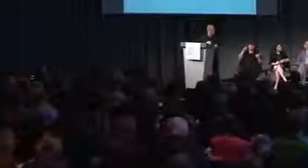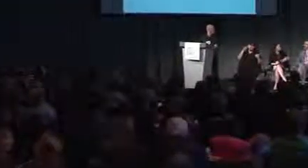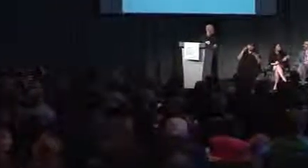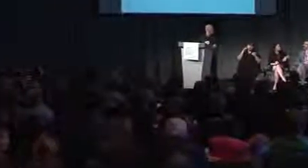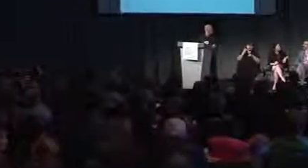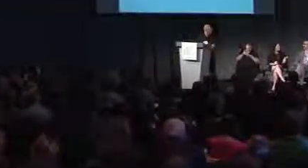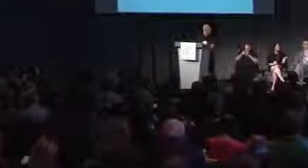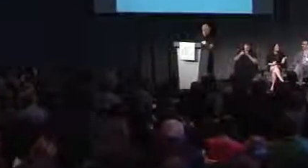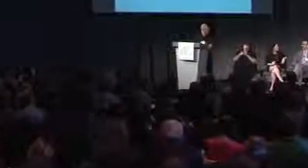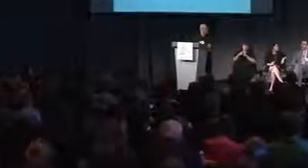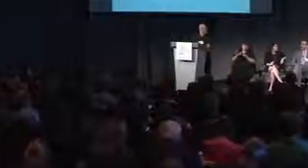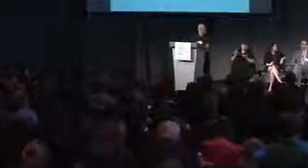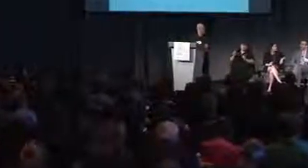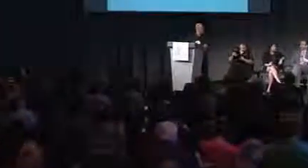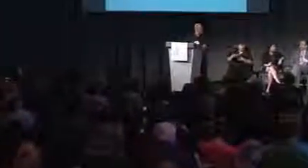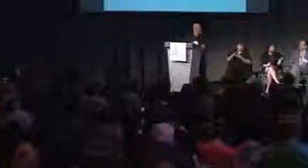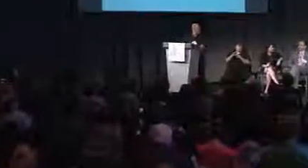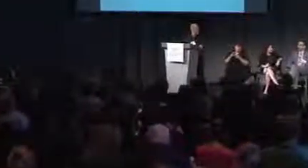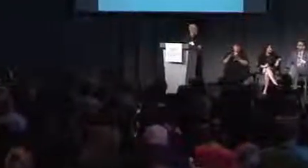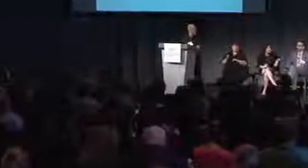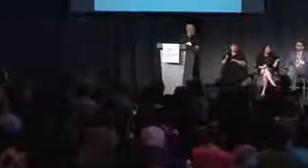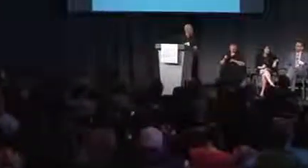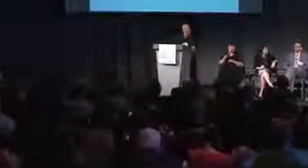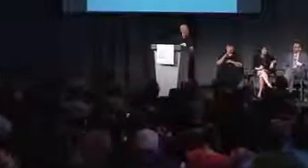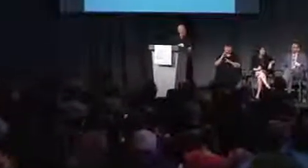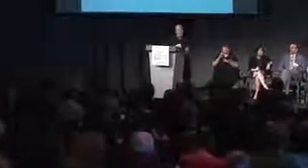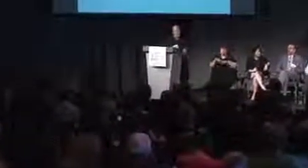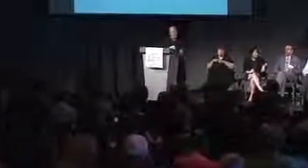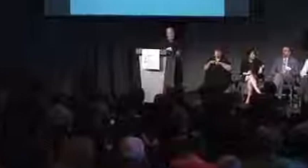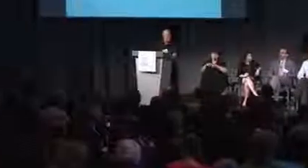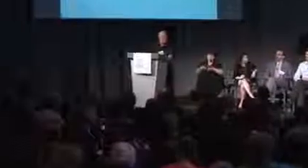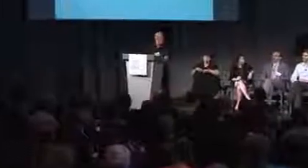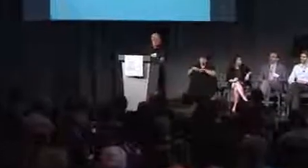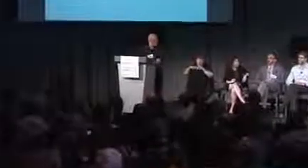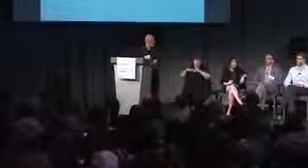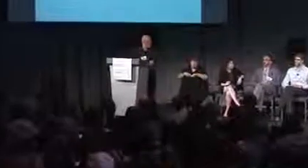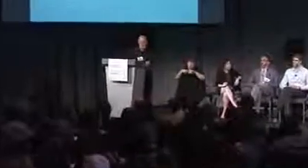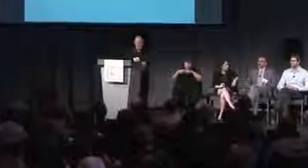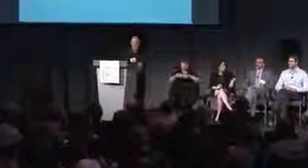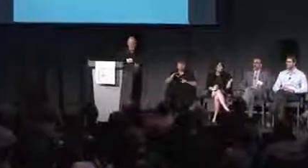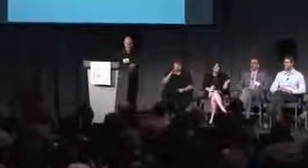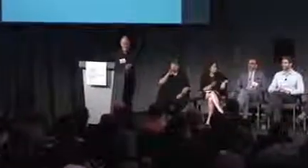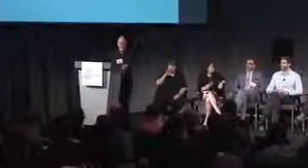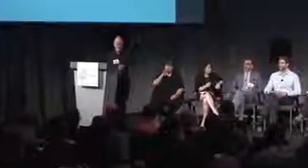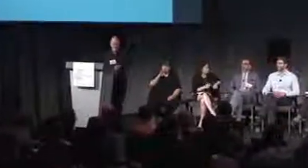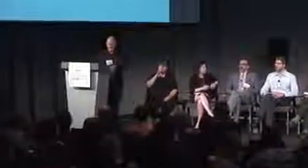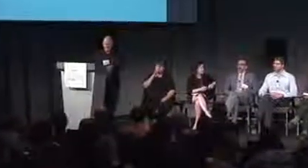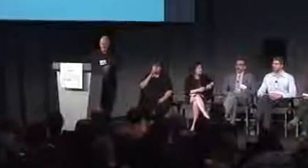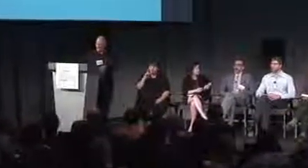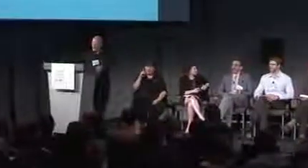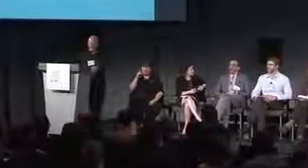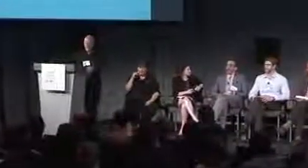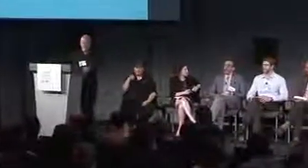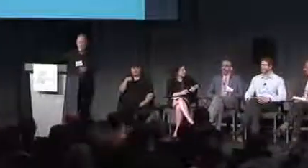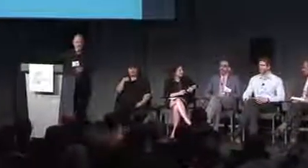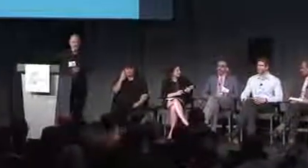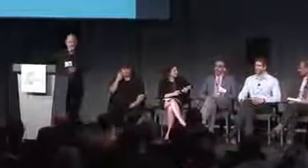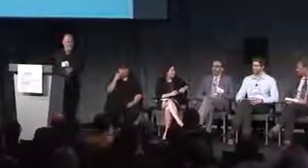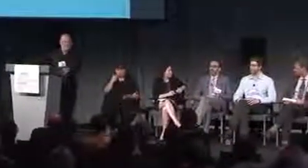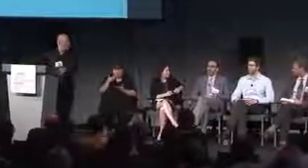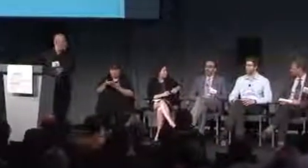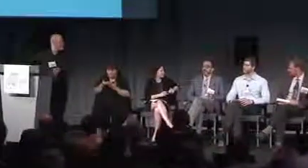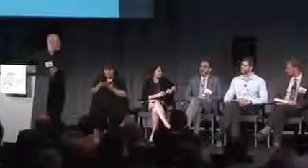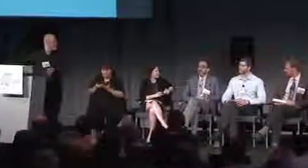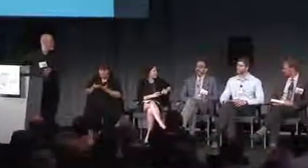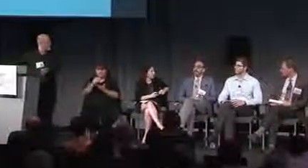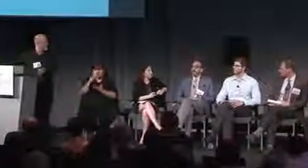language music question. But with respect to the pauses in speech, I think we do have pretty good evidence that if